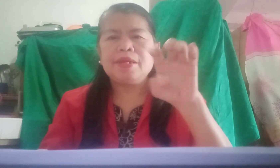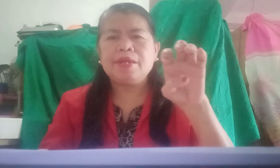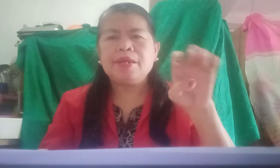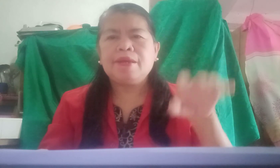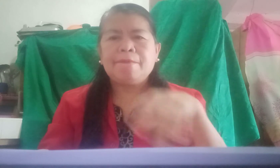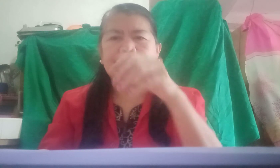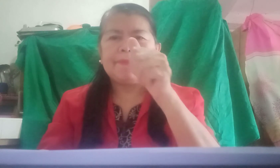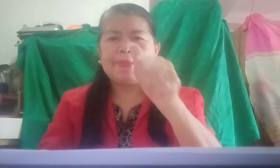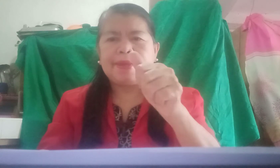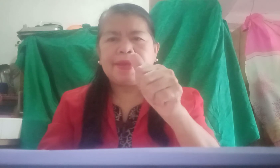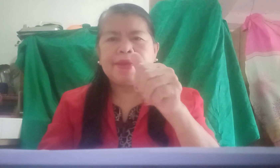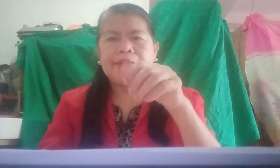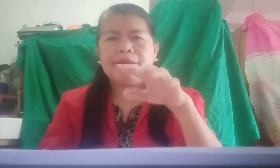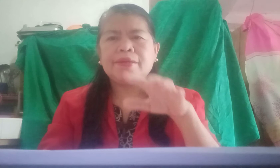Lynn A.